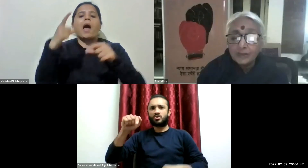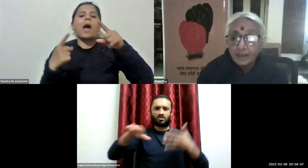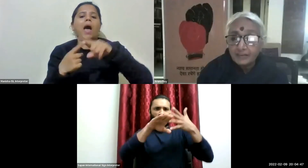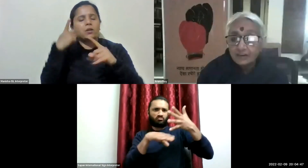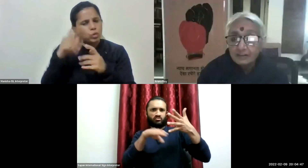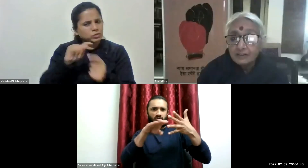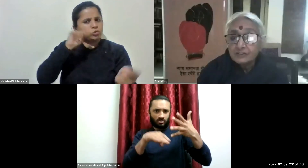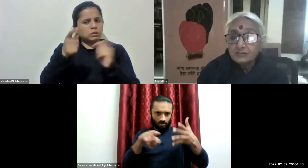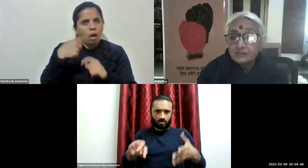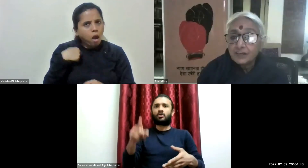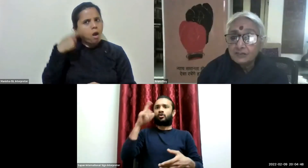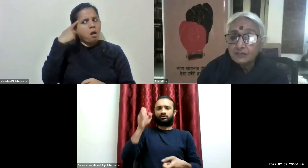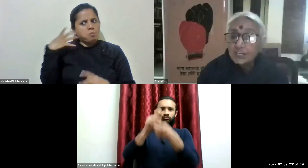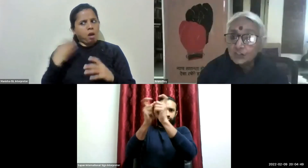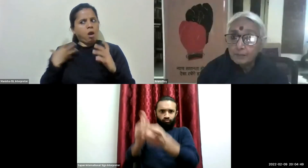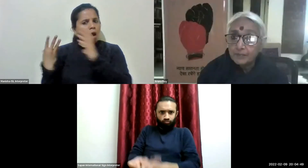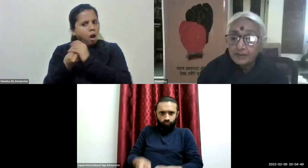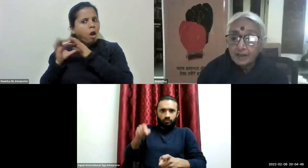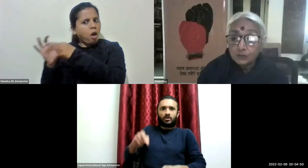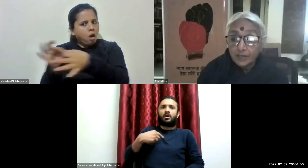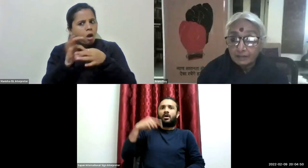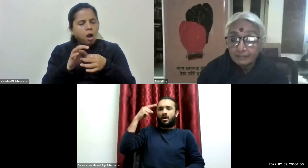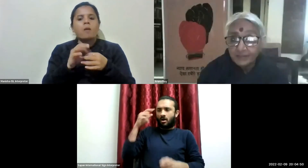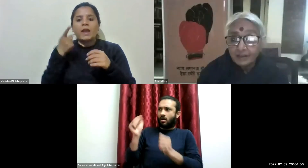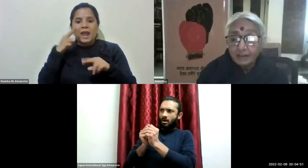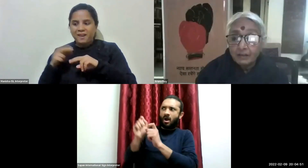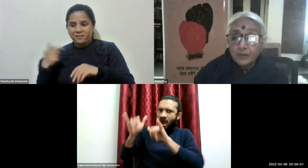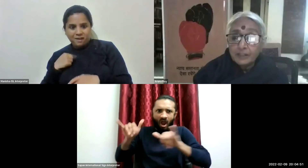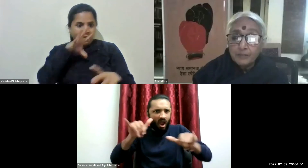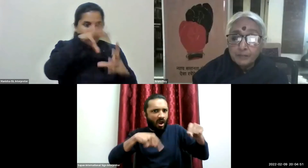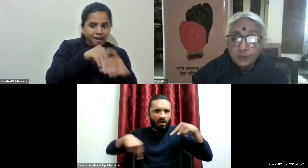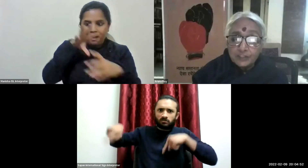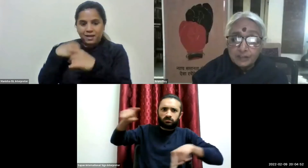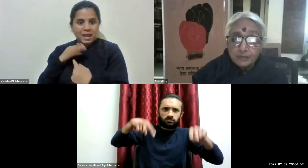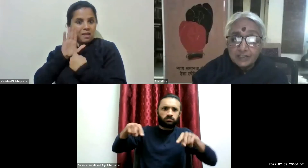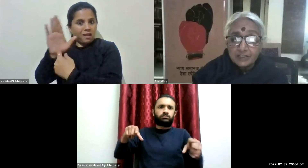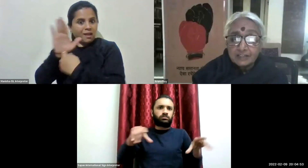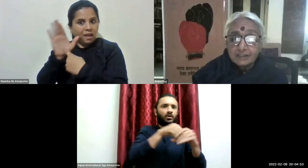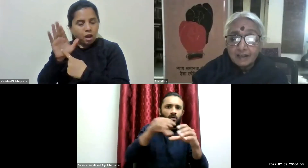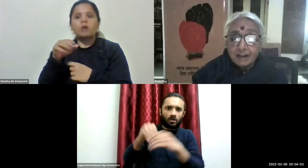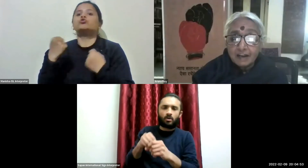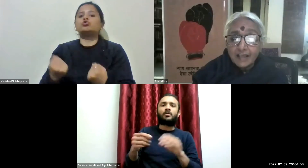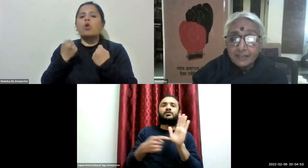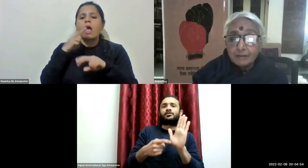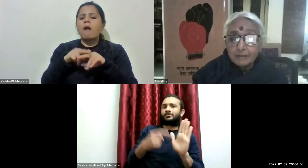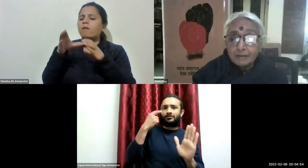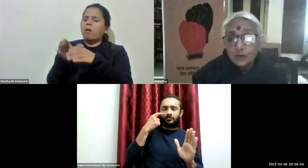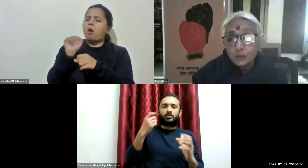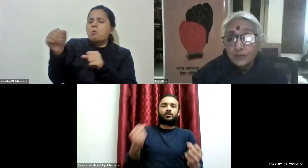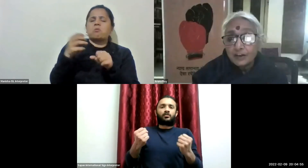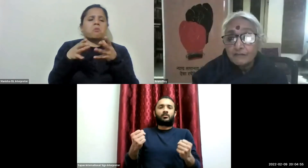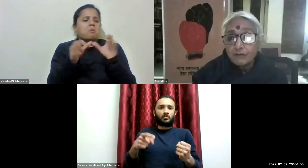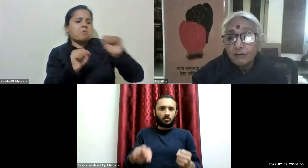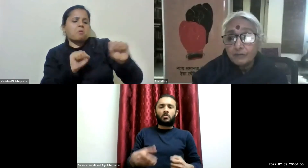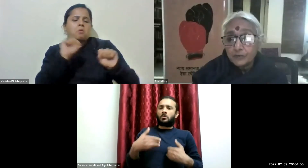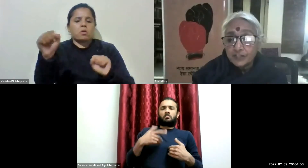campaigning together strengthens each campaign as well. When the people with disabilities led the march